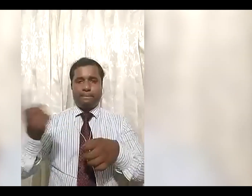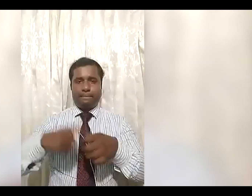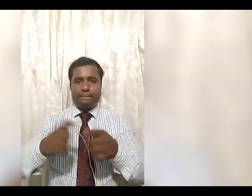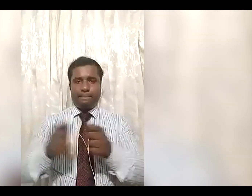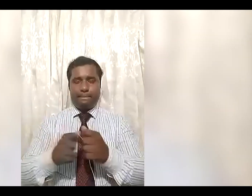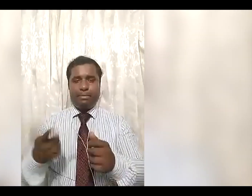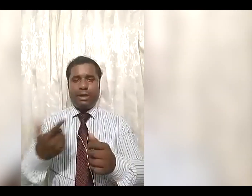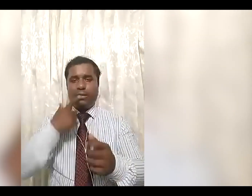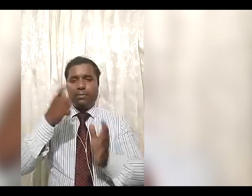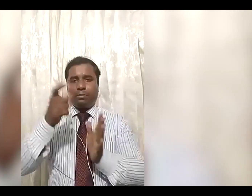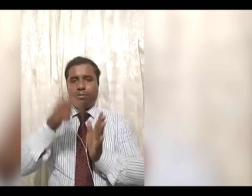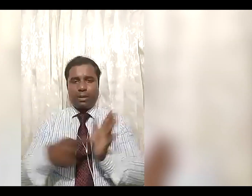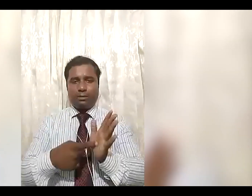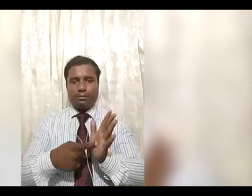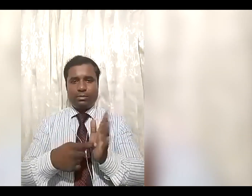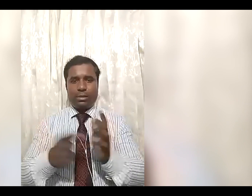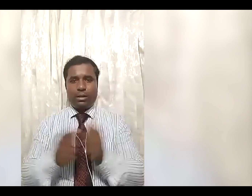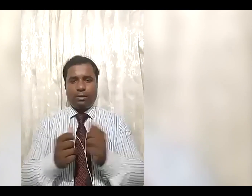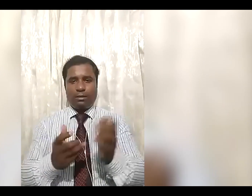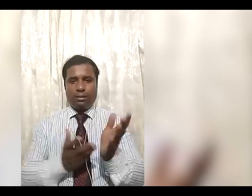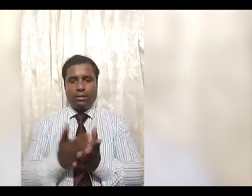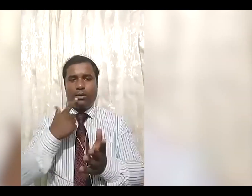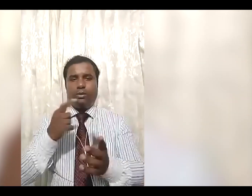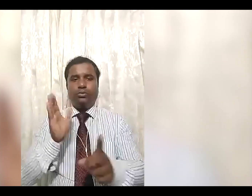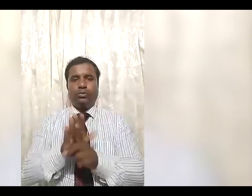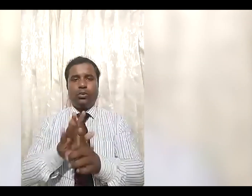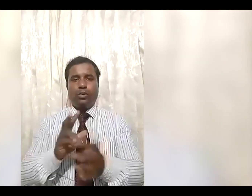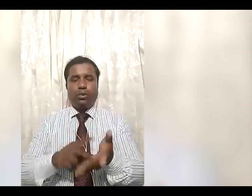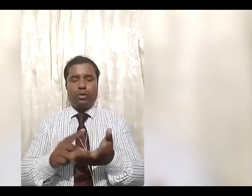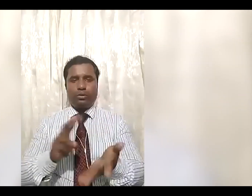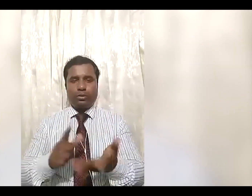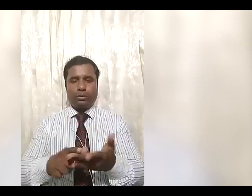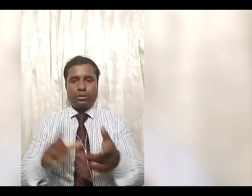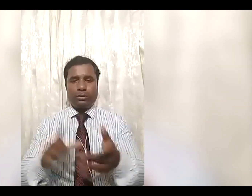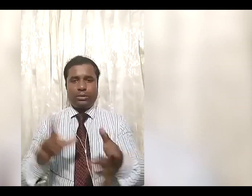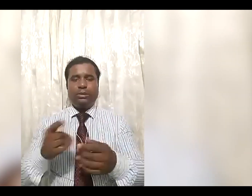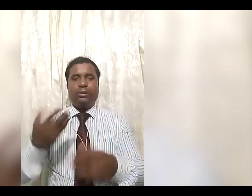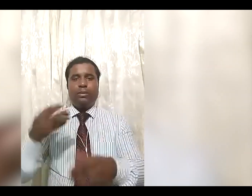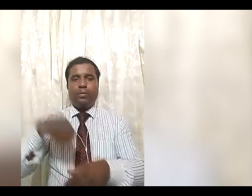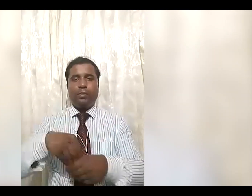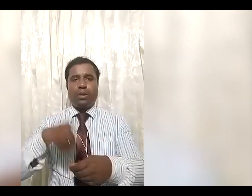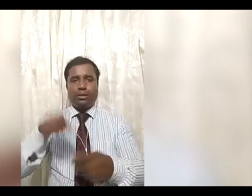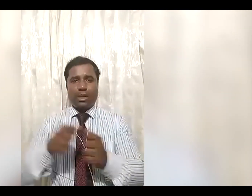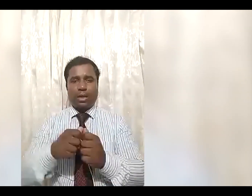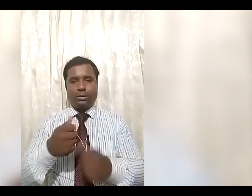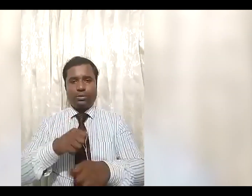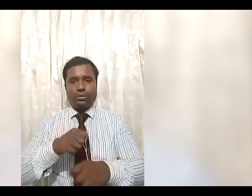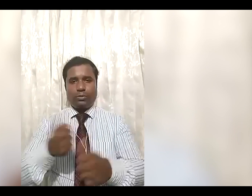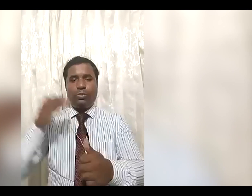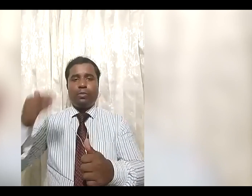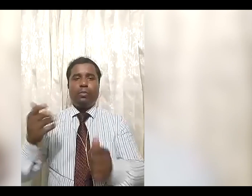for making inclusion an important part of our election manifesto. I think that's going to be quite